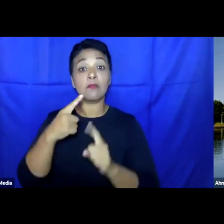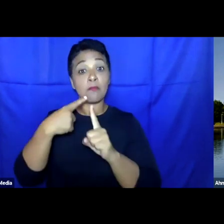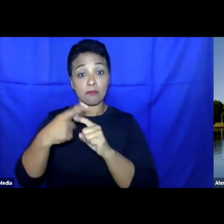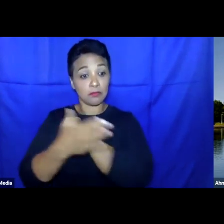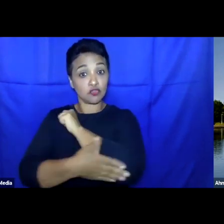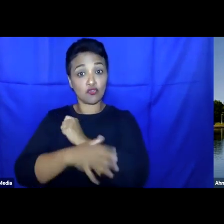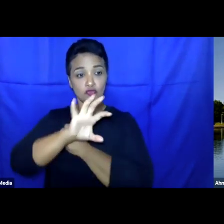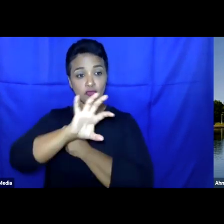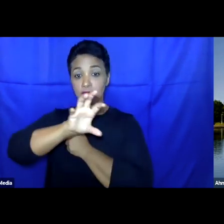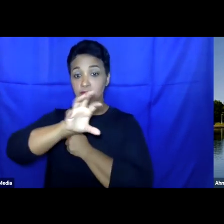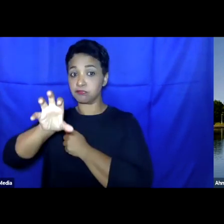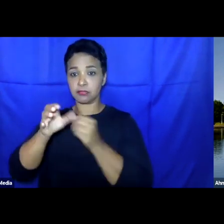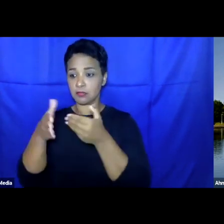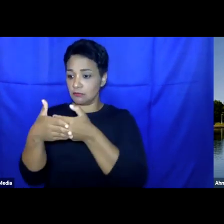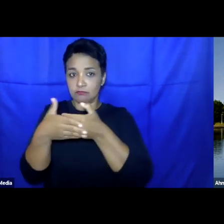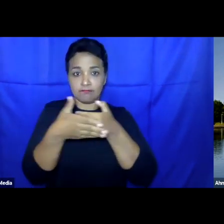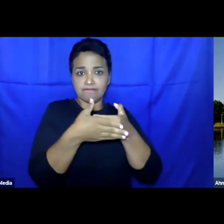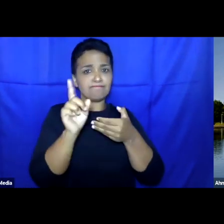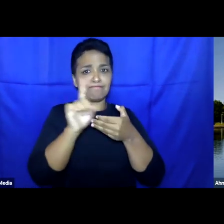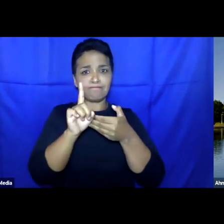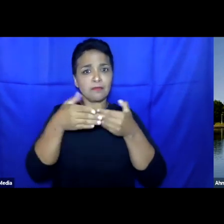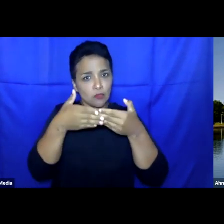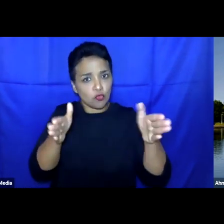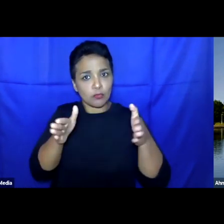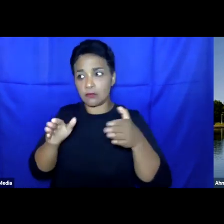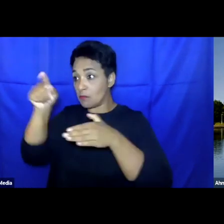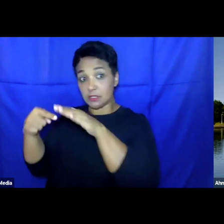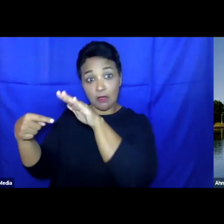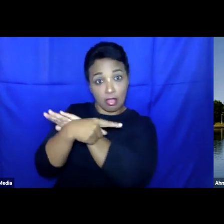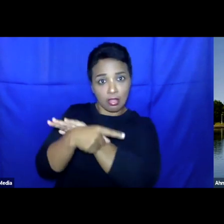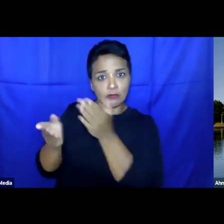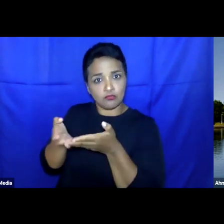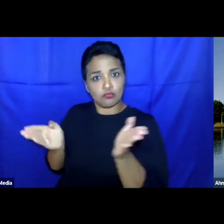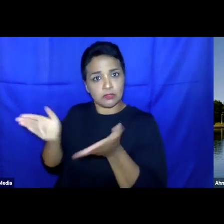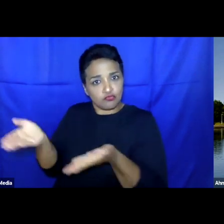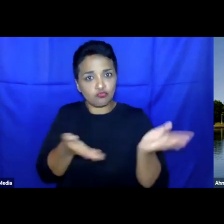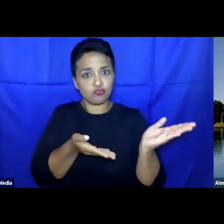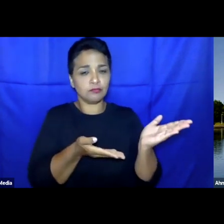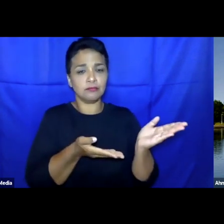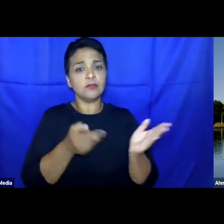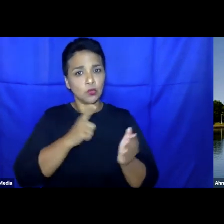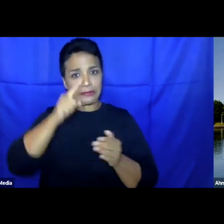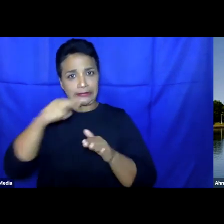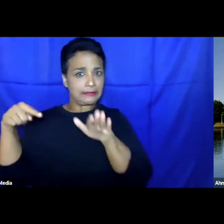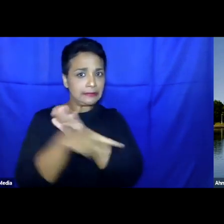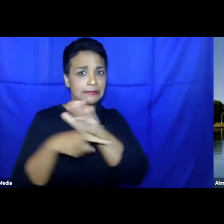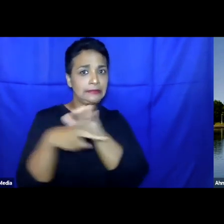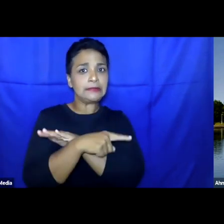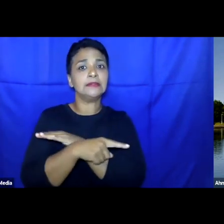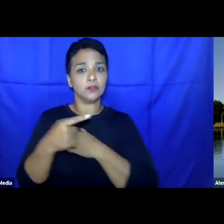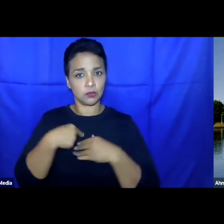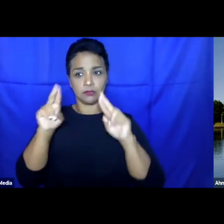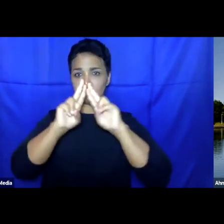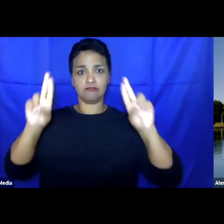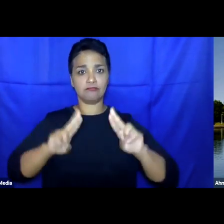for example, would be a violation of that duty to respect the right of everyone to seek asylum under criteria established by international